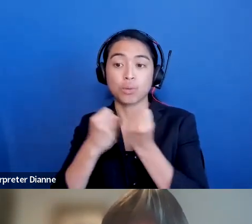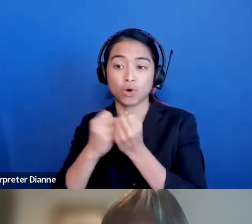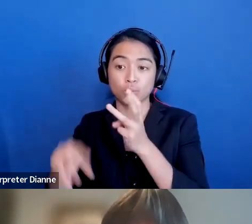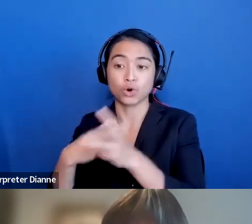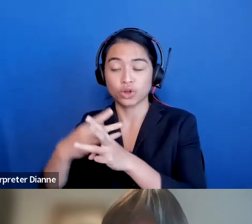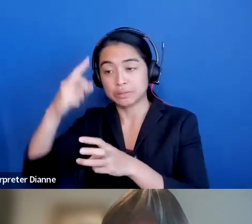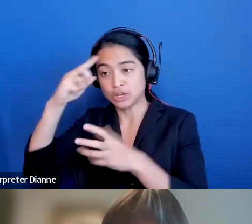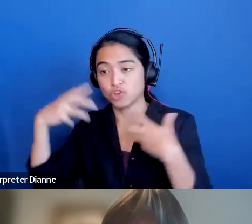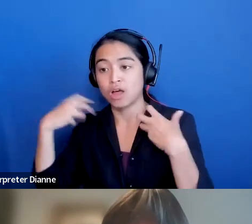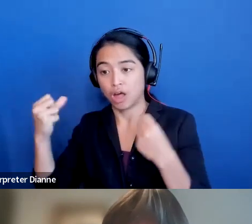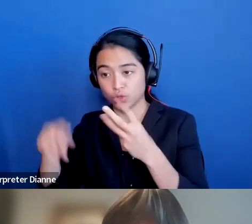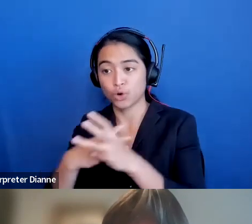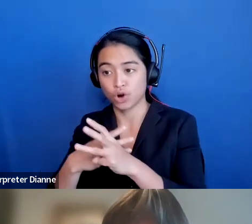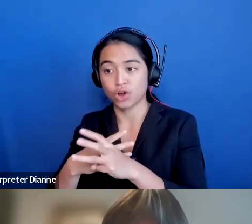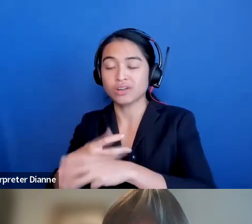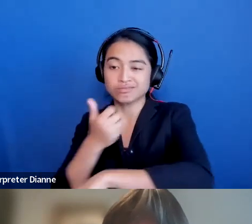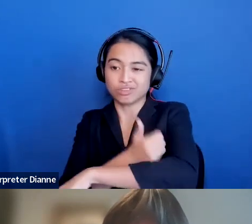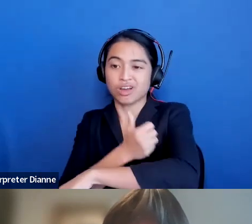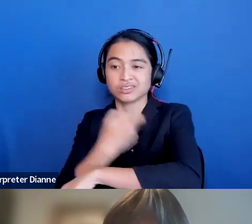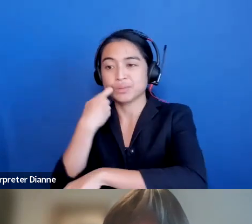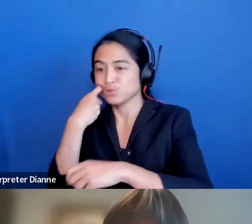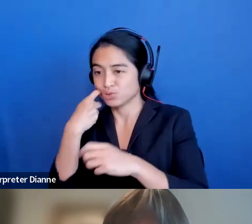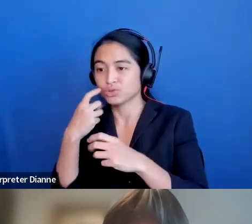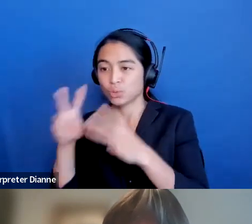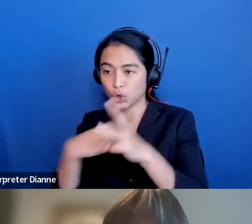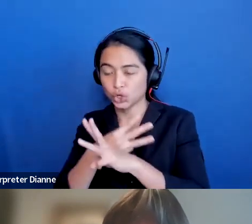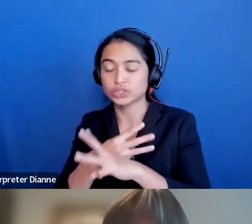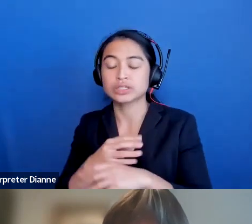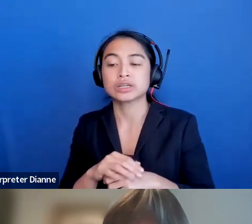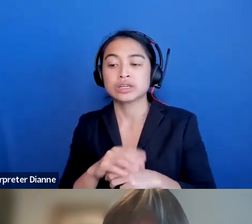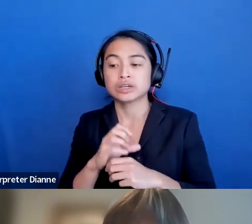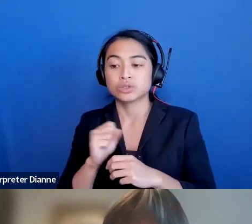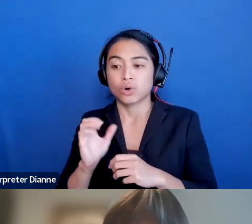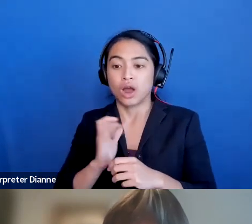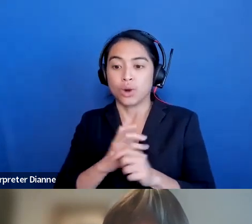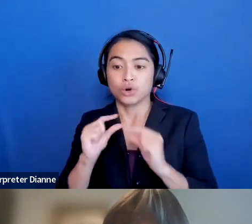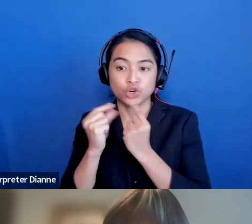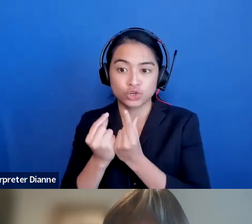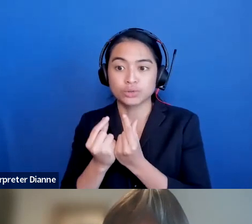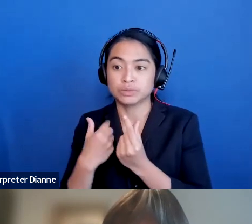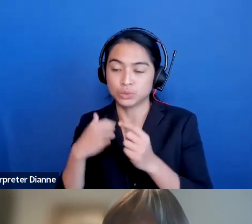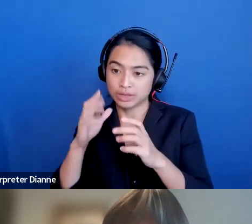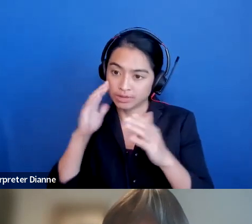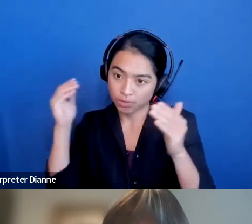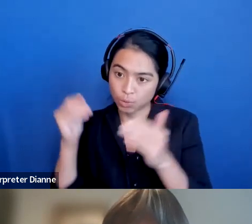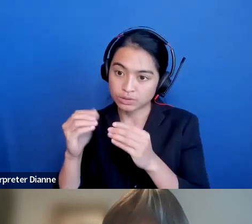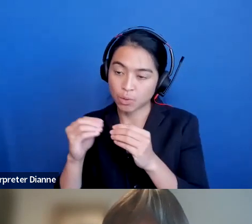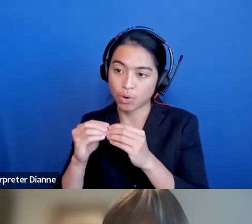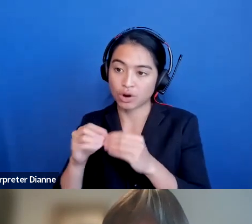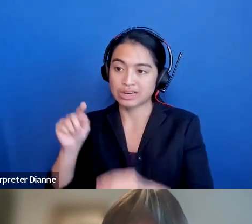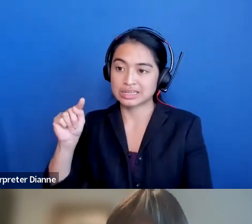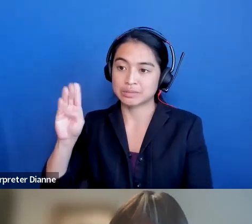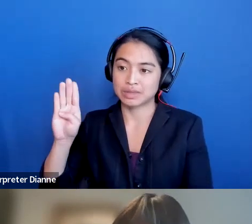health world and the substance use world. We are trying to, in some of our groups, do more with